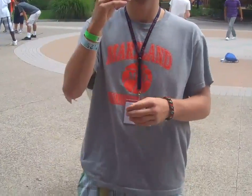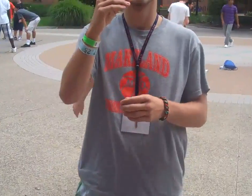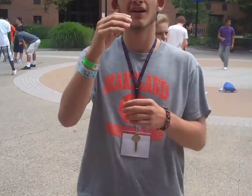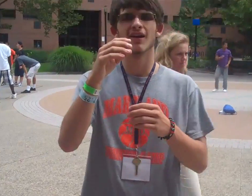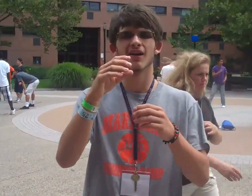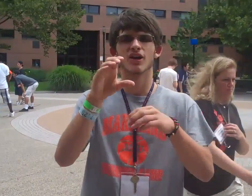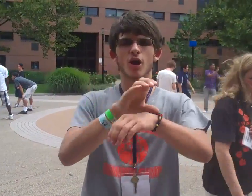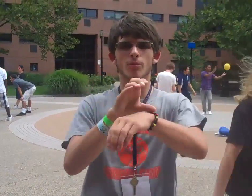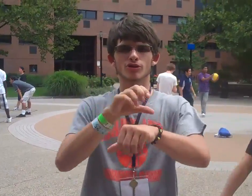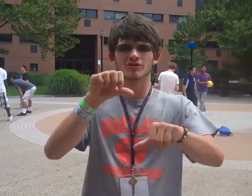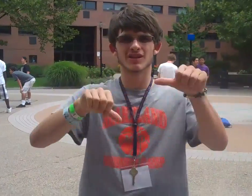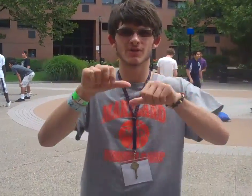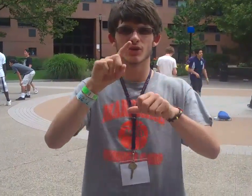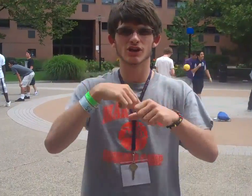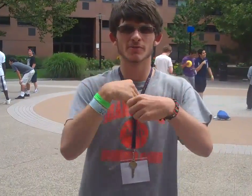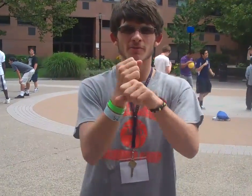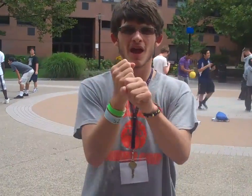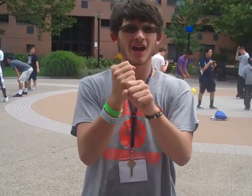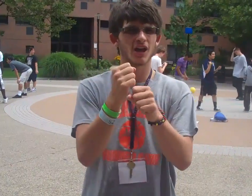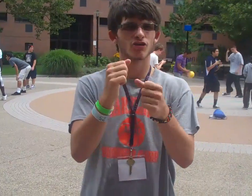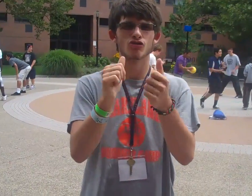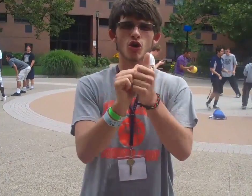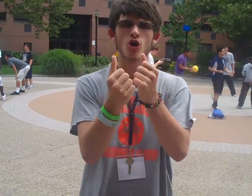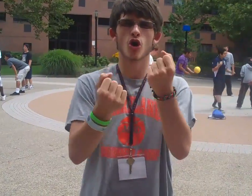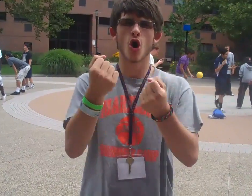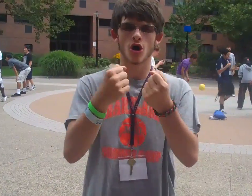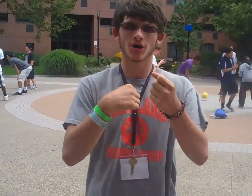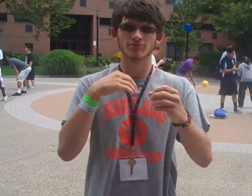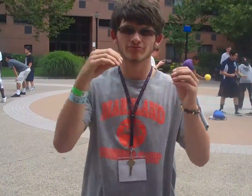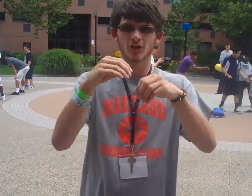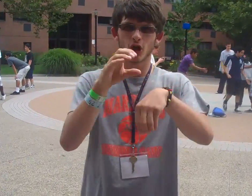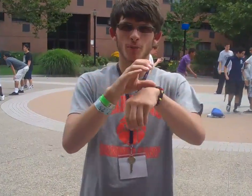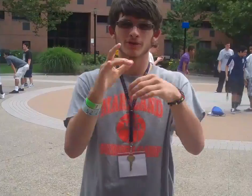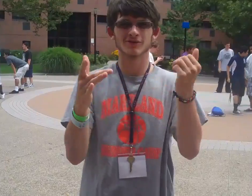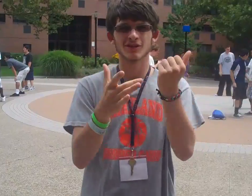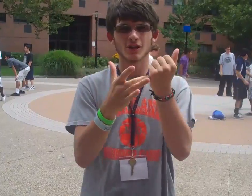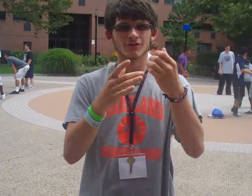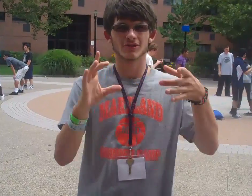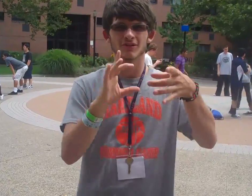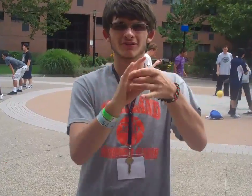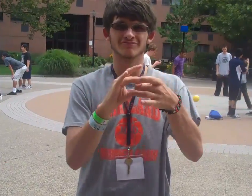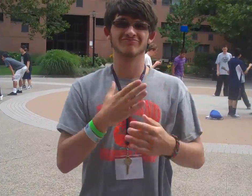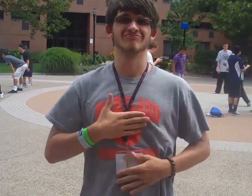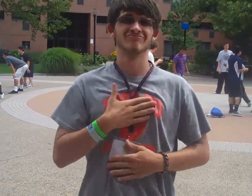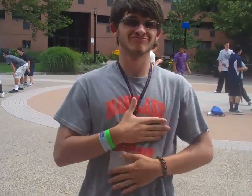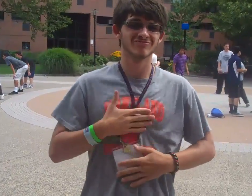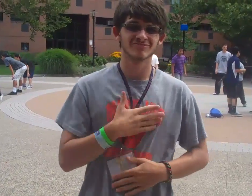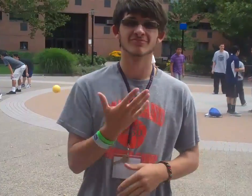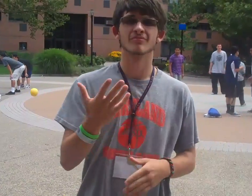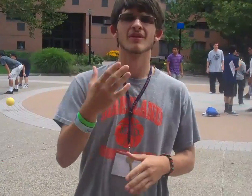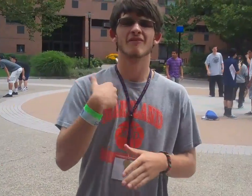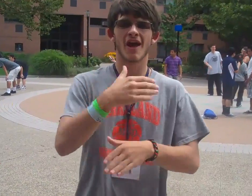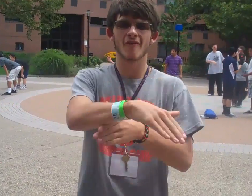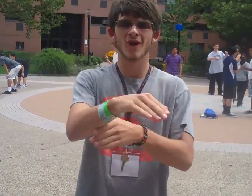And that was really cool. Also, the computer science, where we made computers that go into the car.